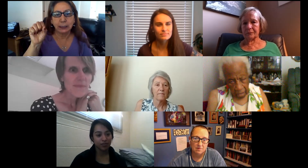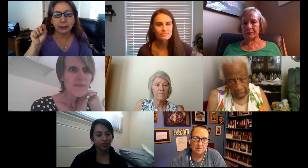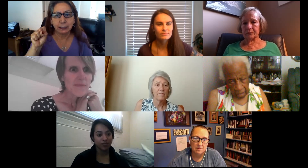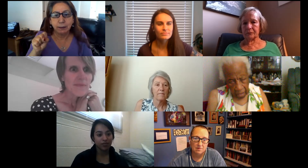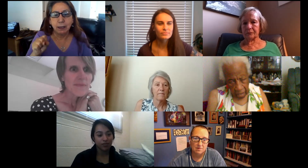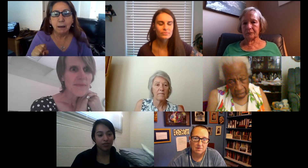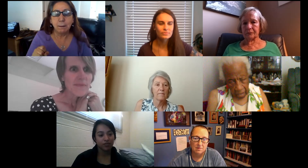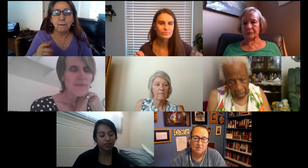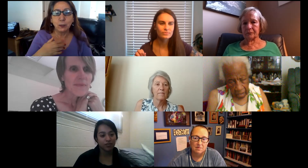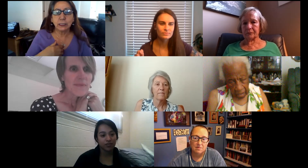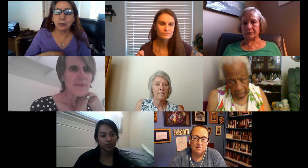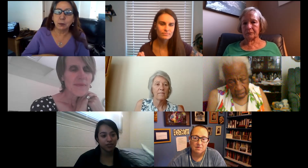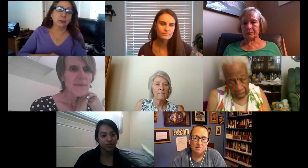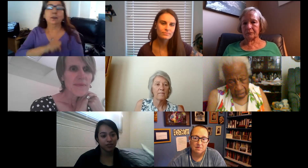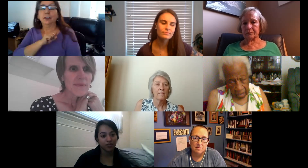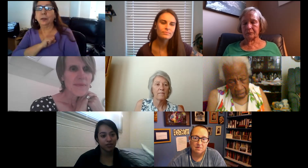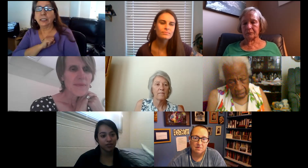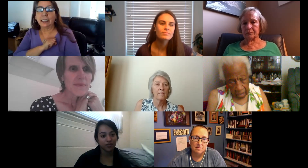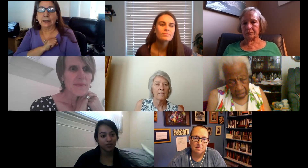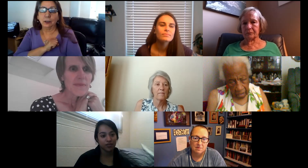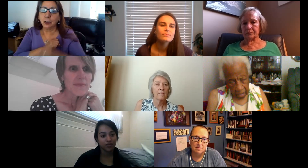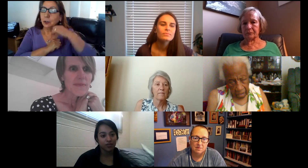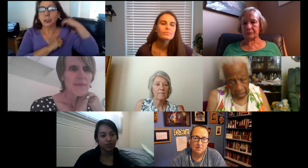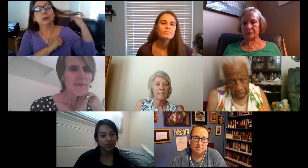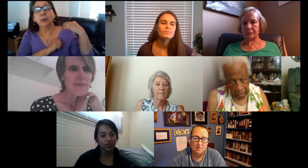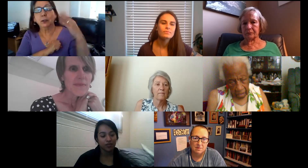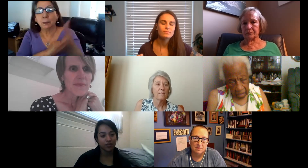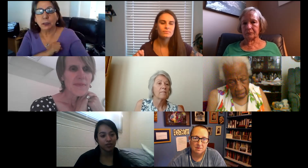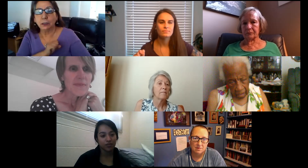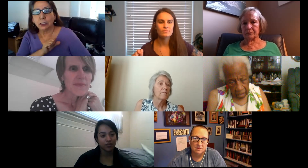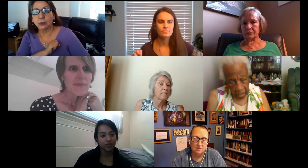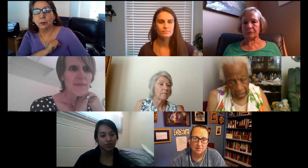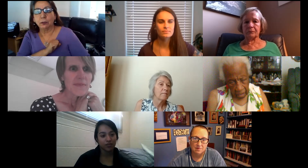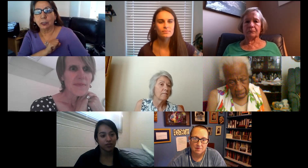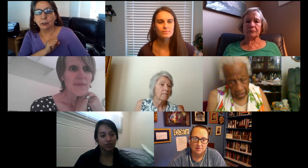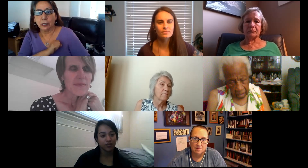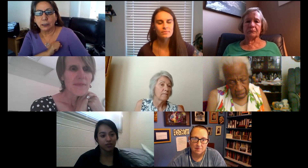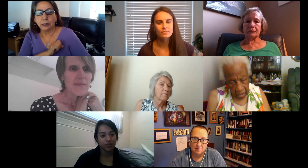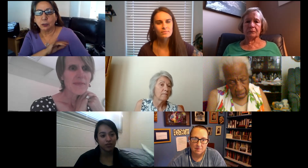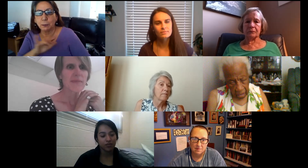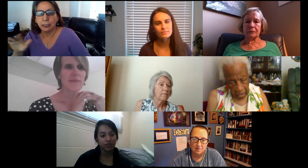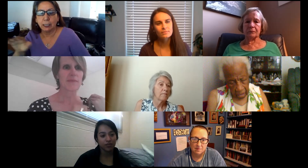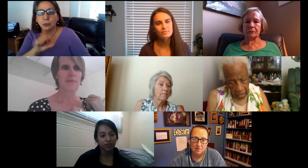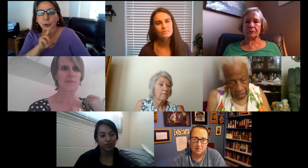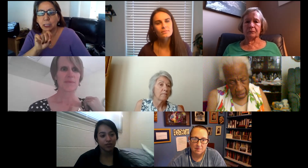S's. My first sign was over here with an S. Usually when you don't know the person, you just go with the S and you spell it out,